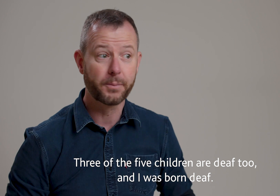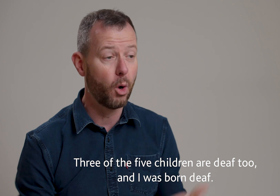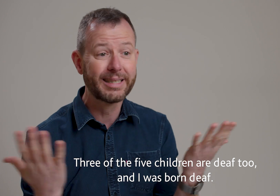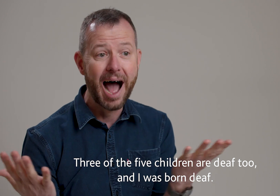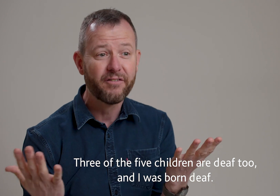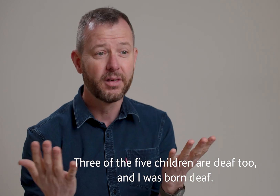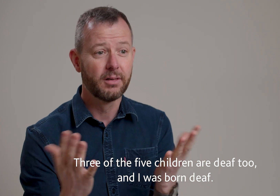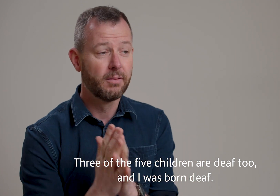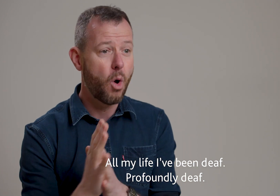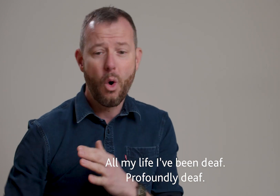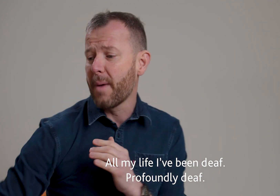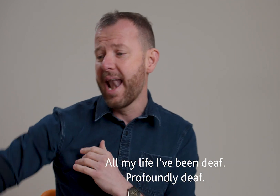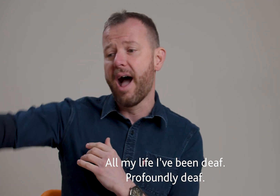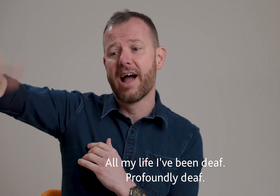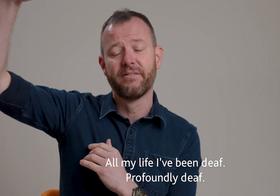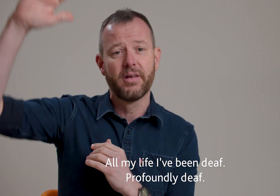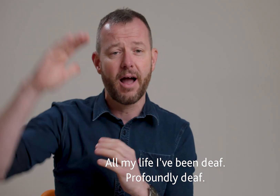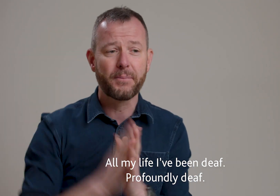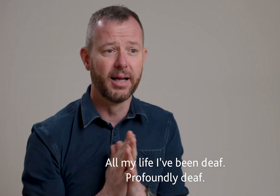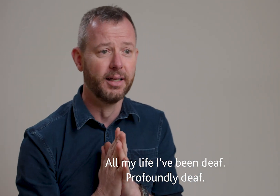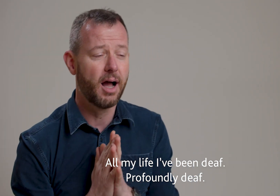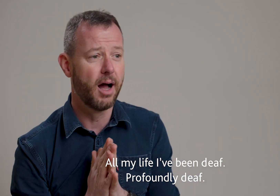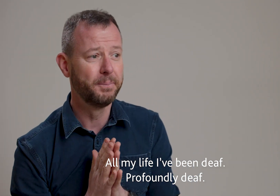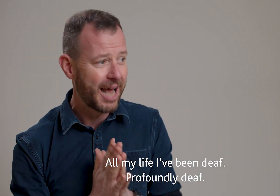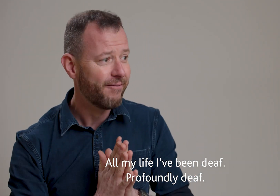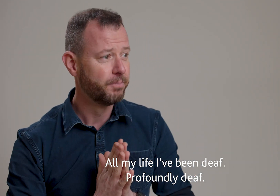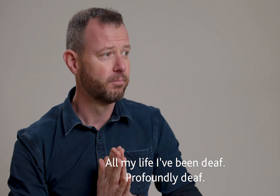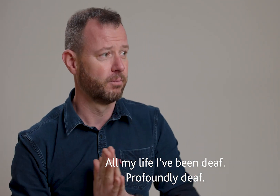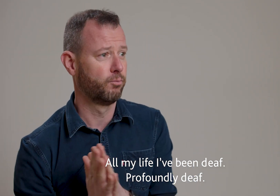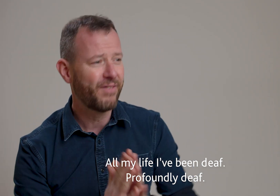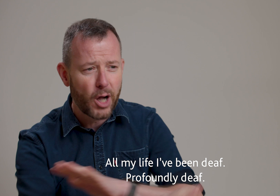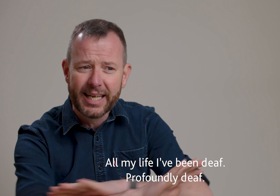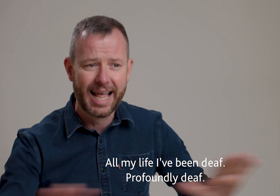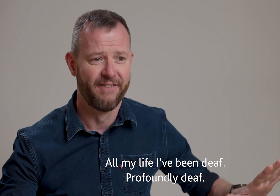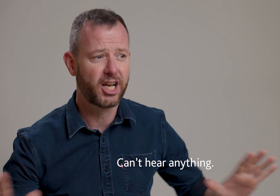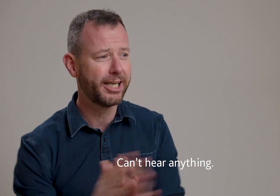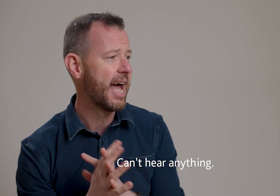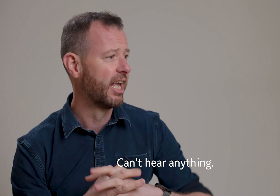I was so deaf all my life. I've been deaf, profoundly deaf, can't hear anything.